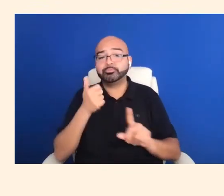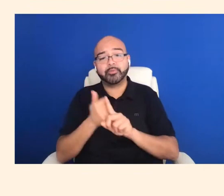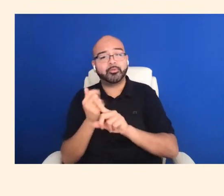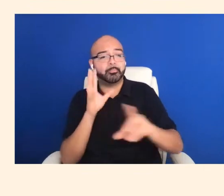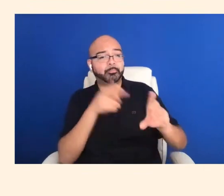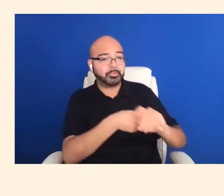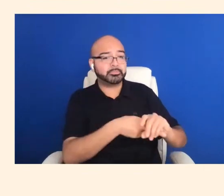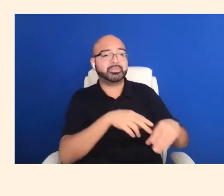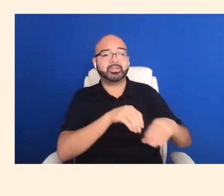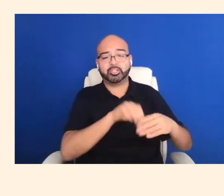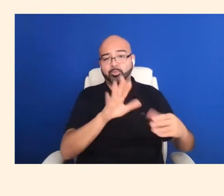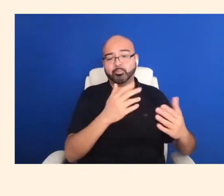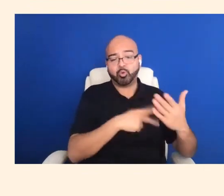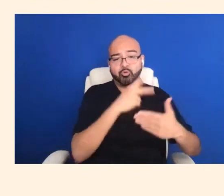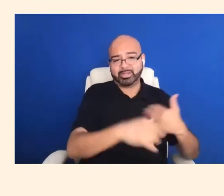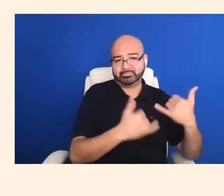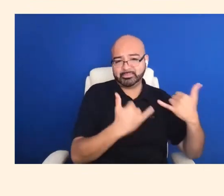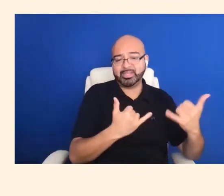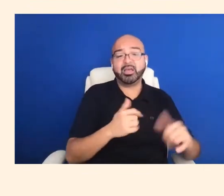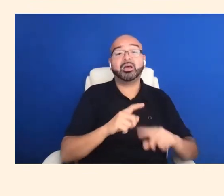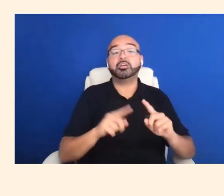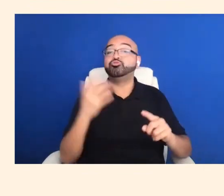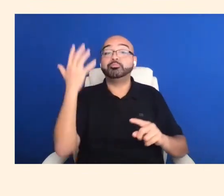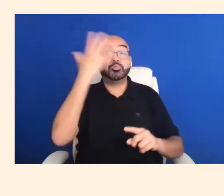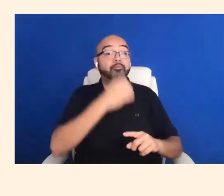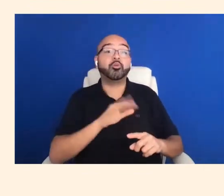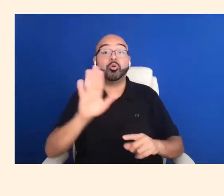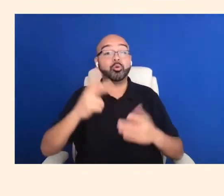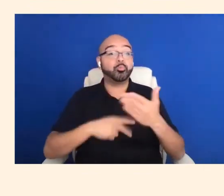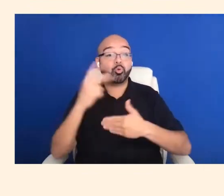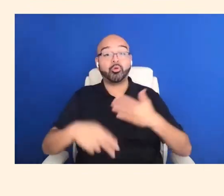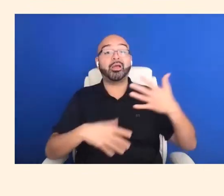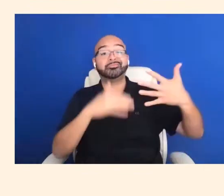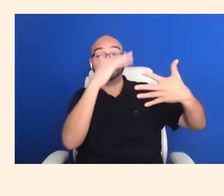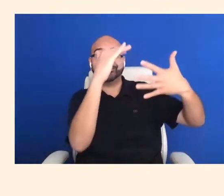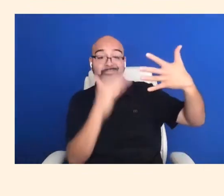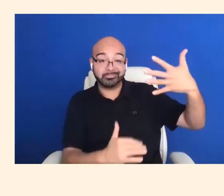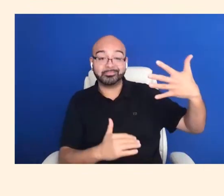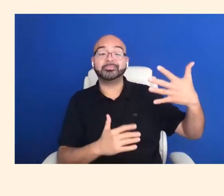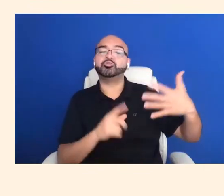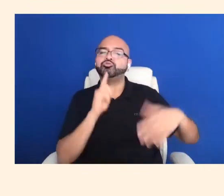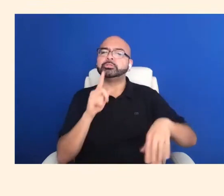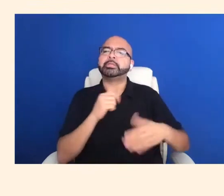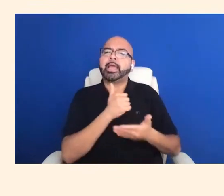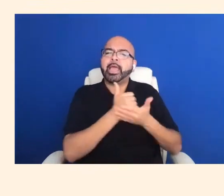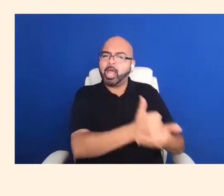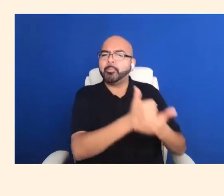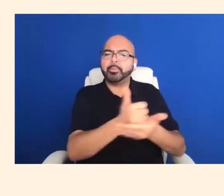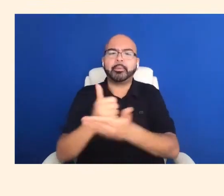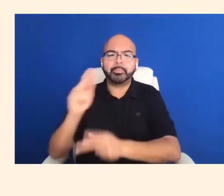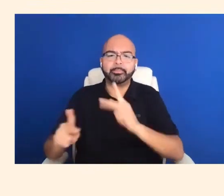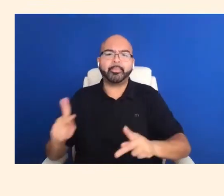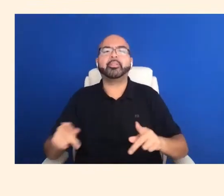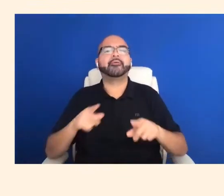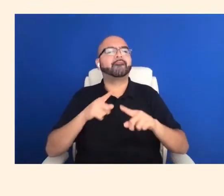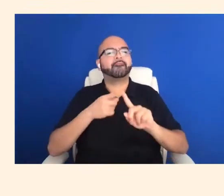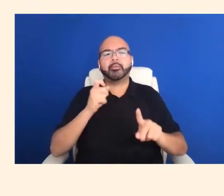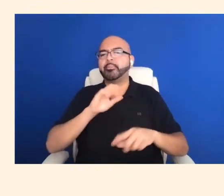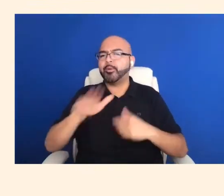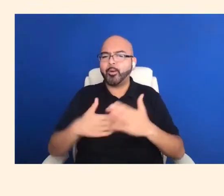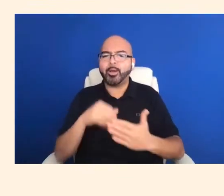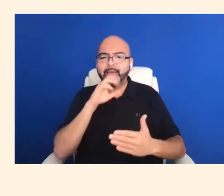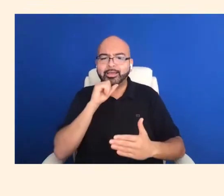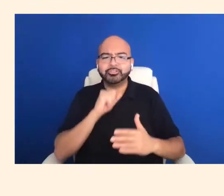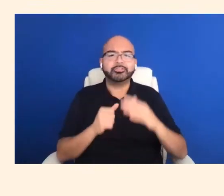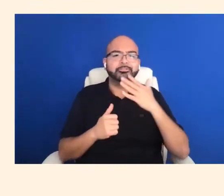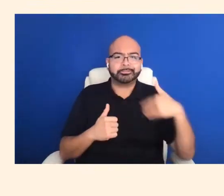really beautiful is the spectrum of programs are touching folks across their entire aging process. So it's really beautiful